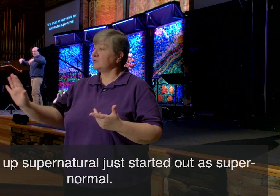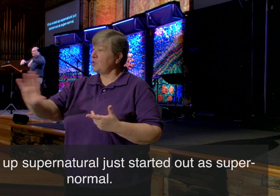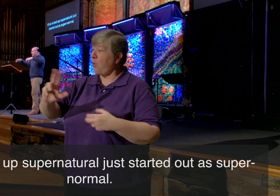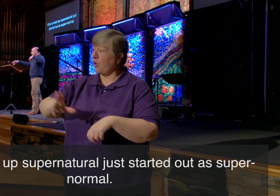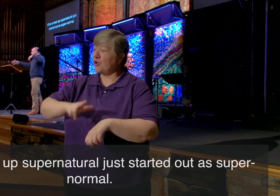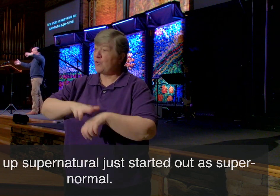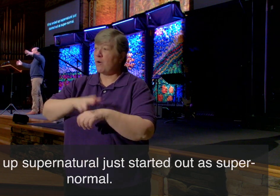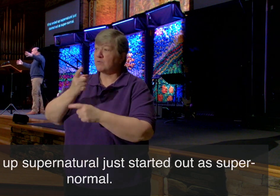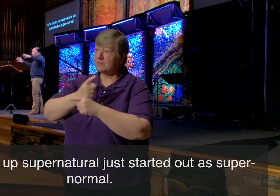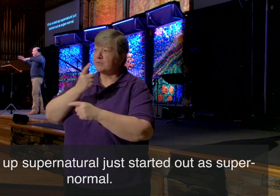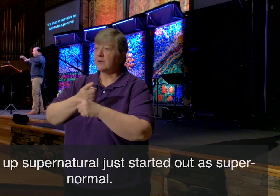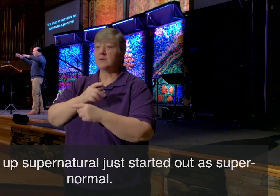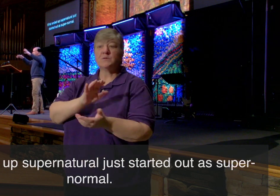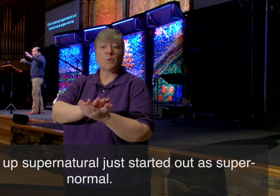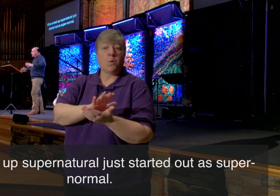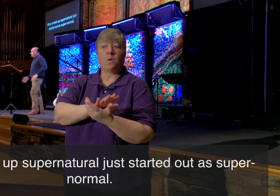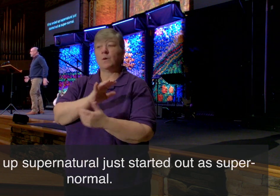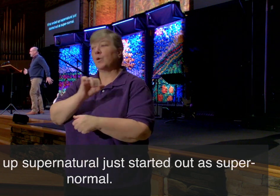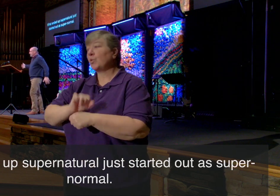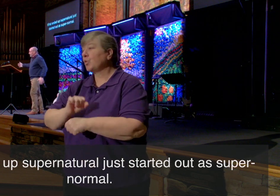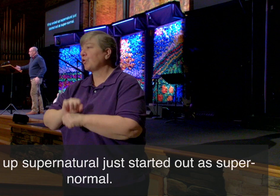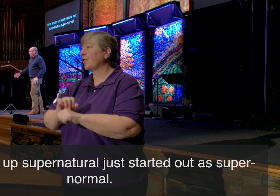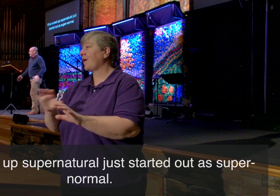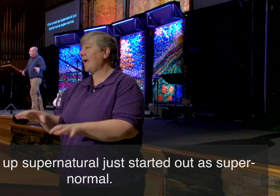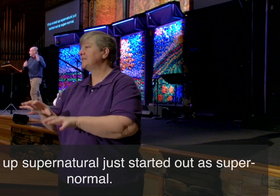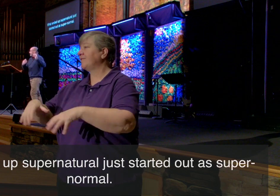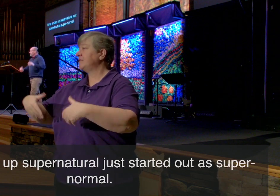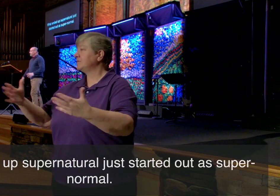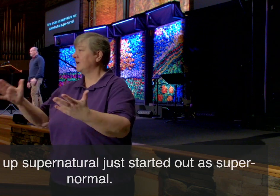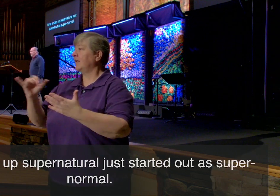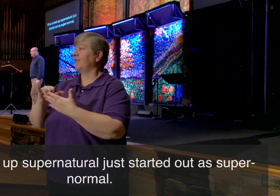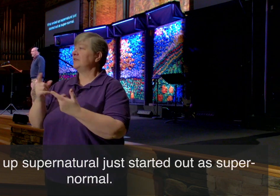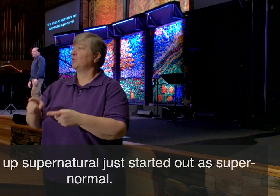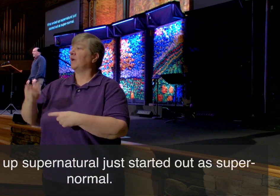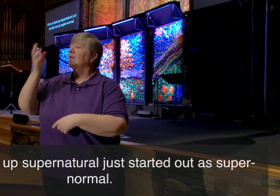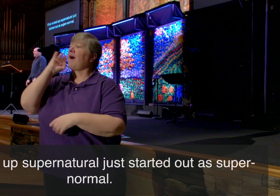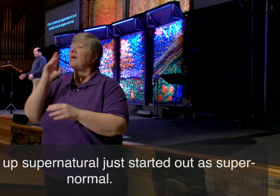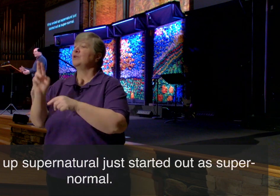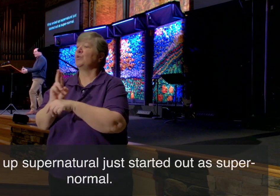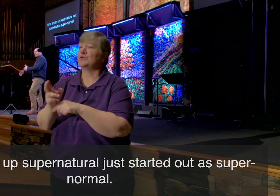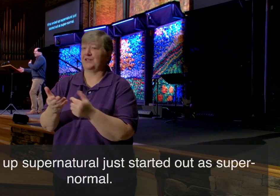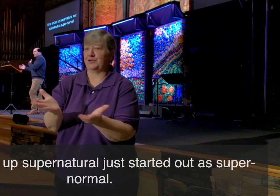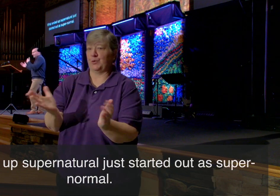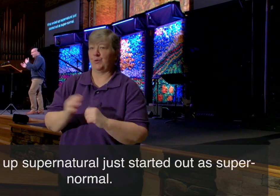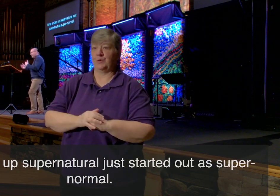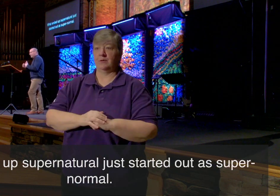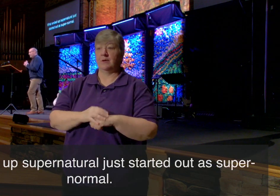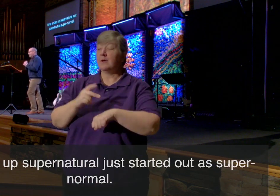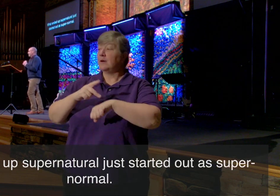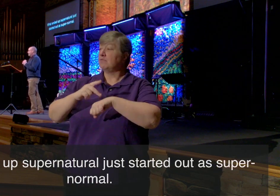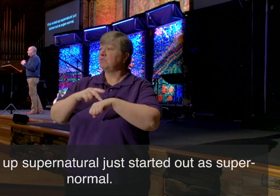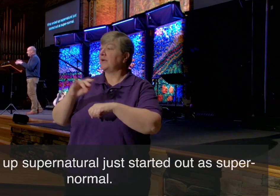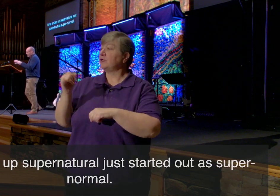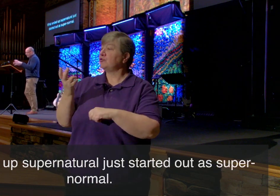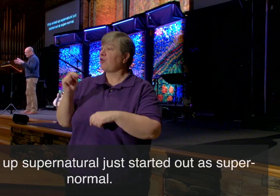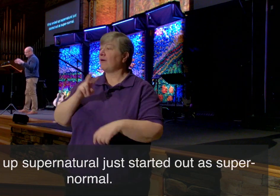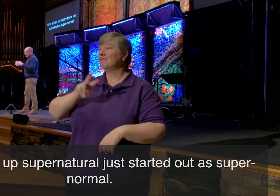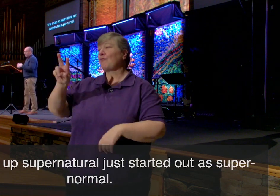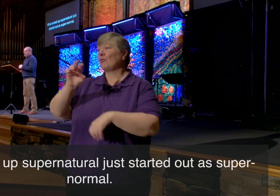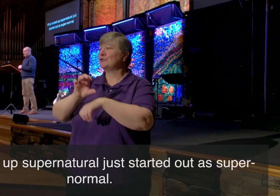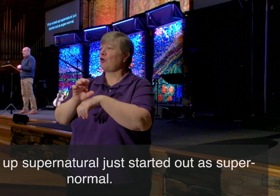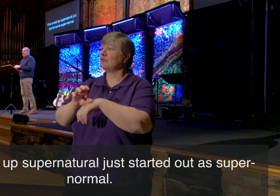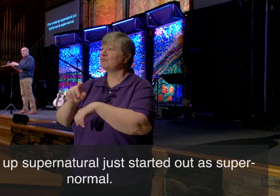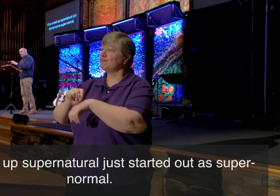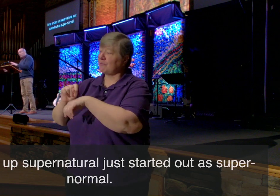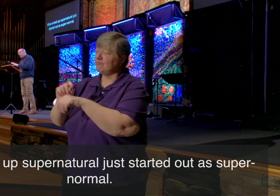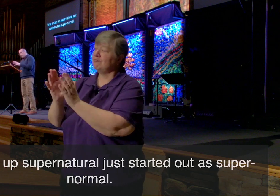your normal routines, whether it's school, work, or your activities, that God can use you. Peter and John, they were going to